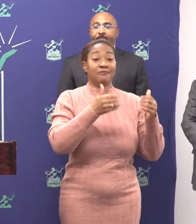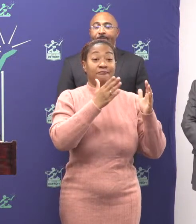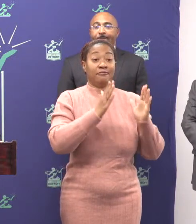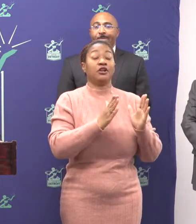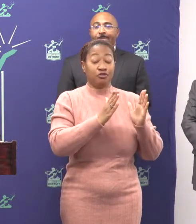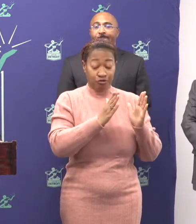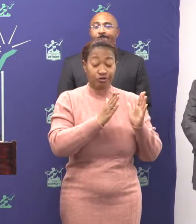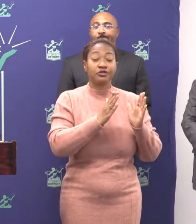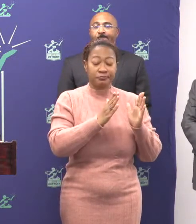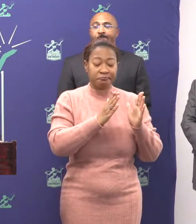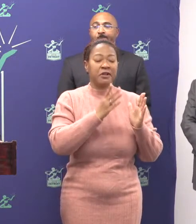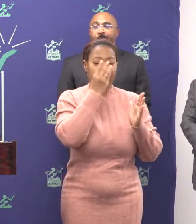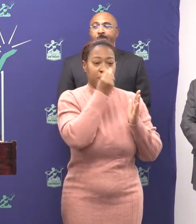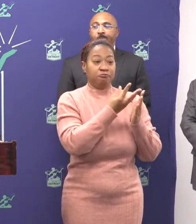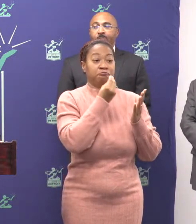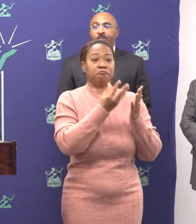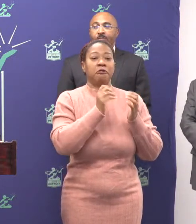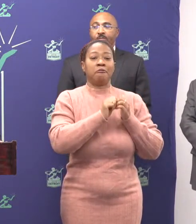mayor indicated.